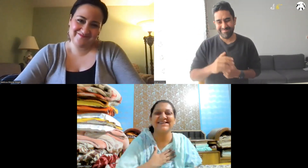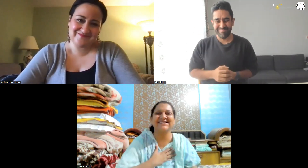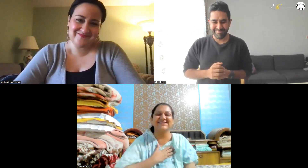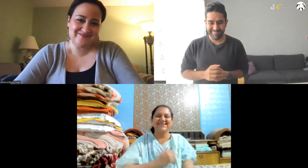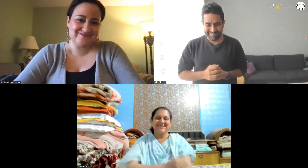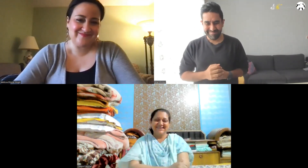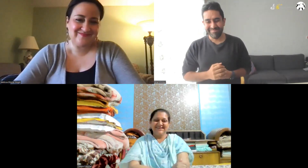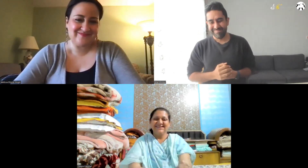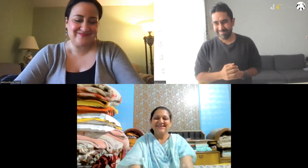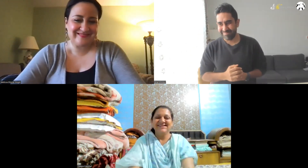all right, thank you.